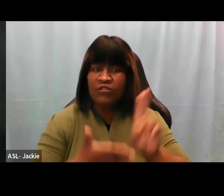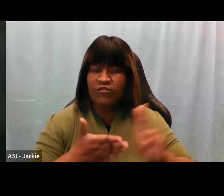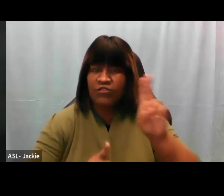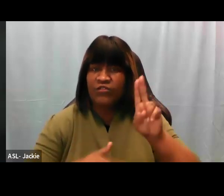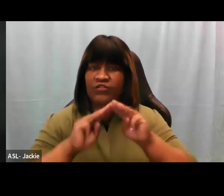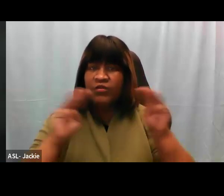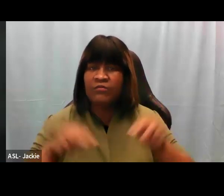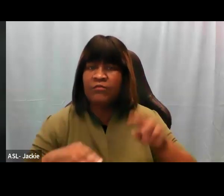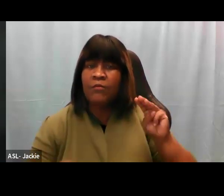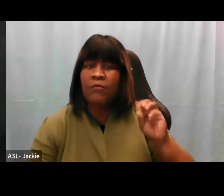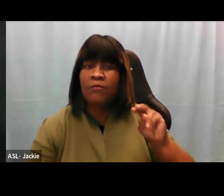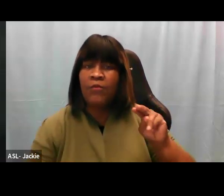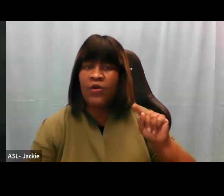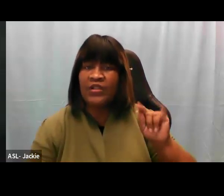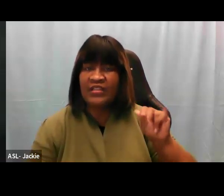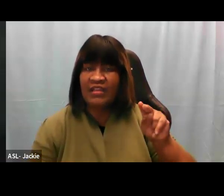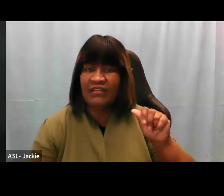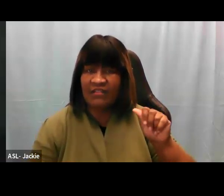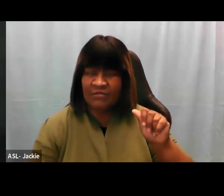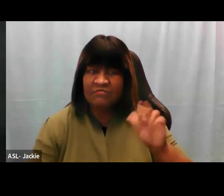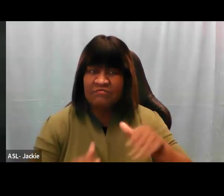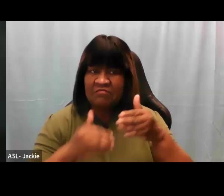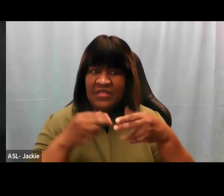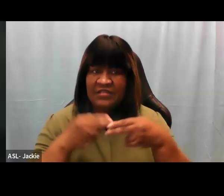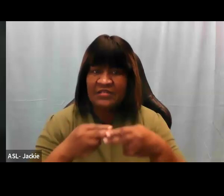of Montana. So next slide.